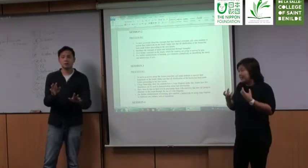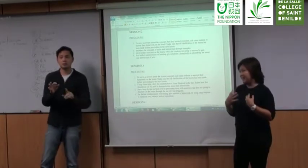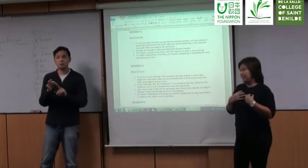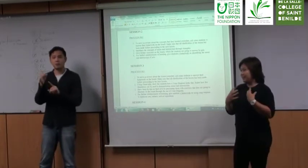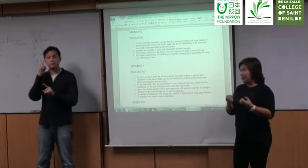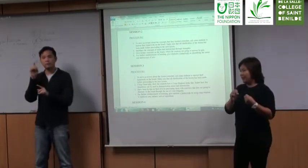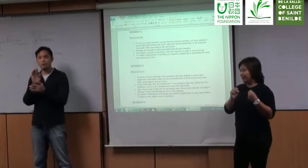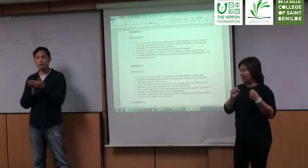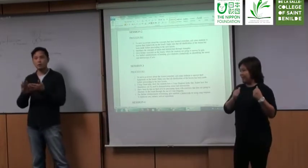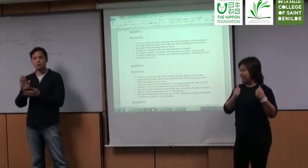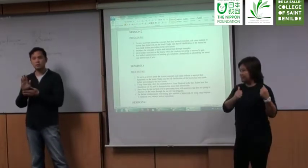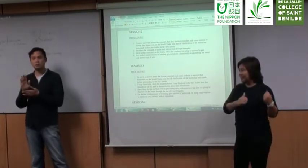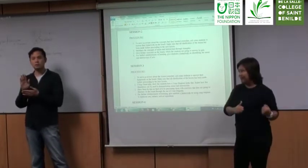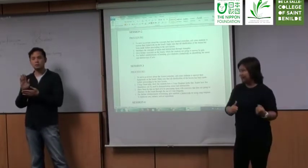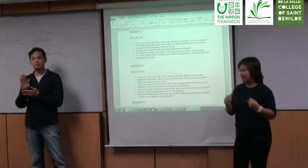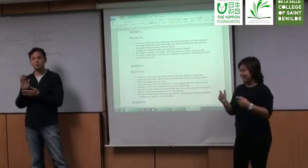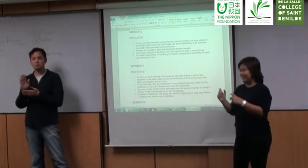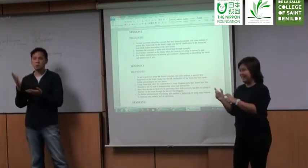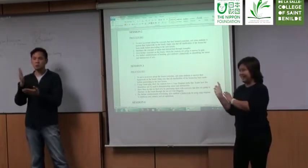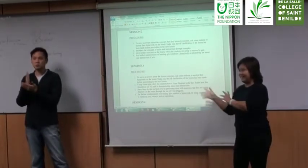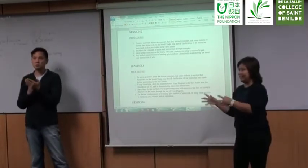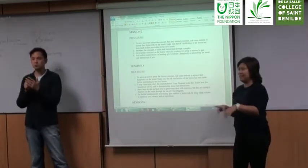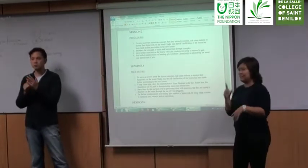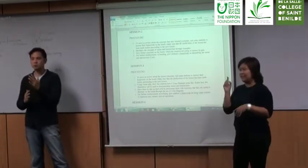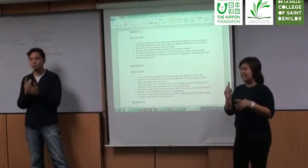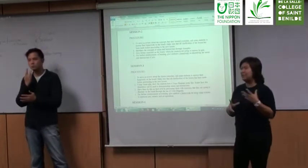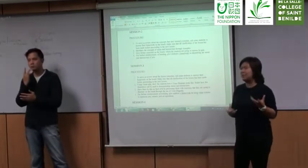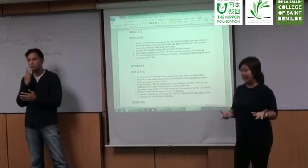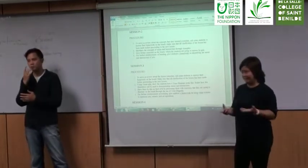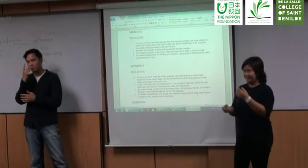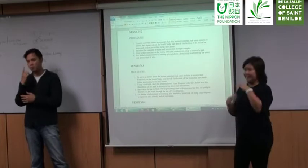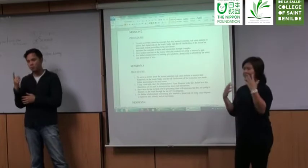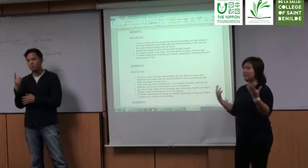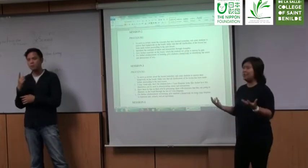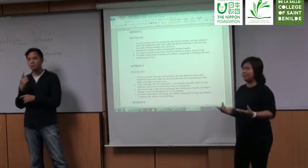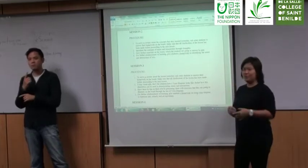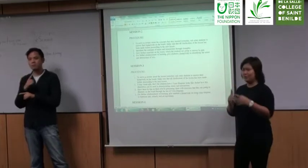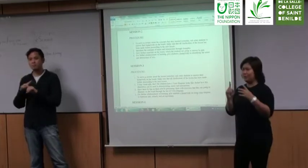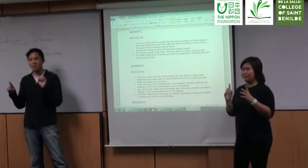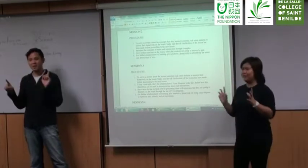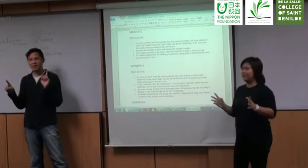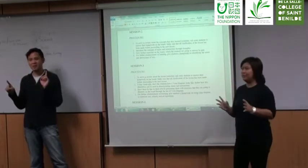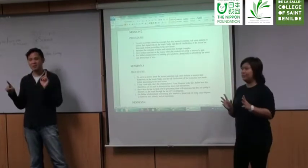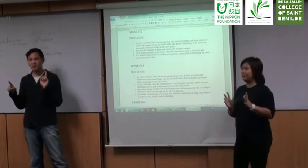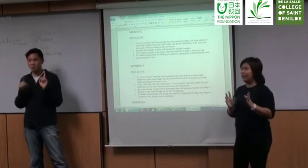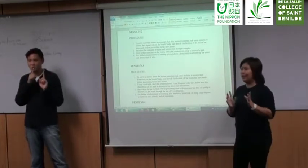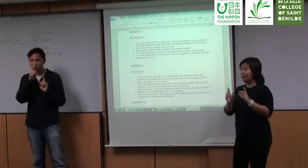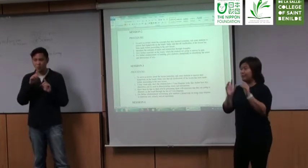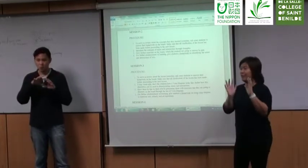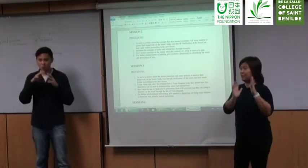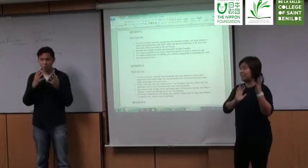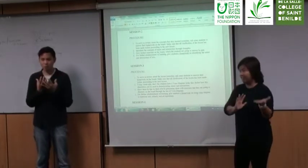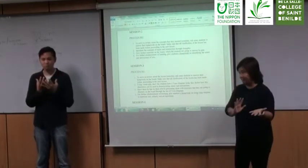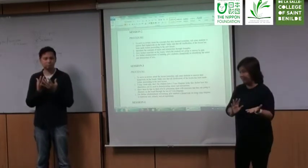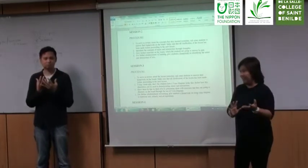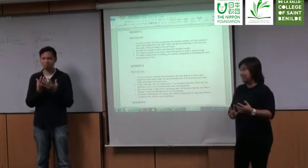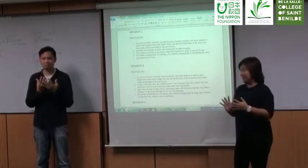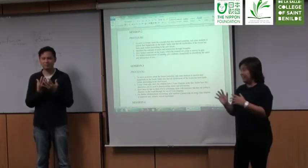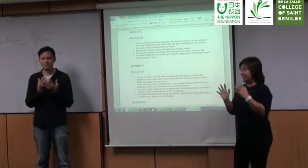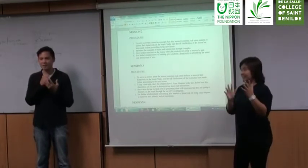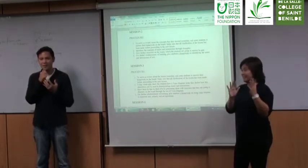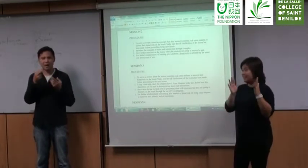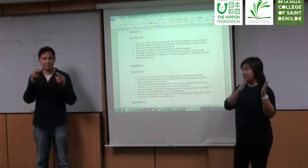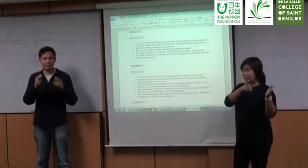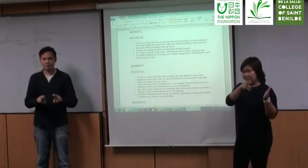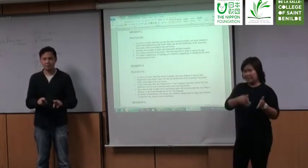He likes to work by himself, but he cannot do that. In a real world, you will not work by yourself. So